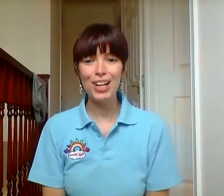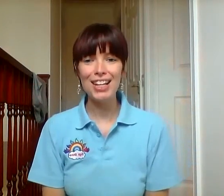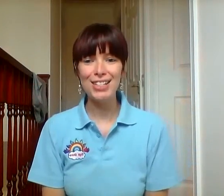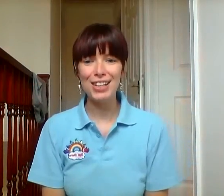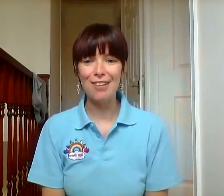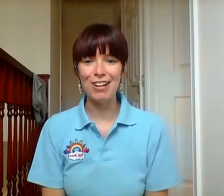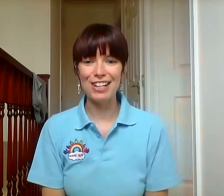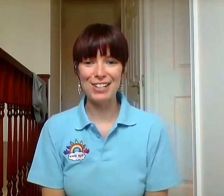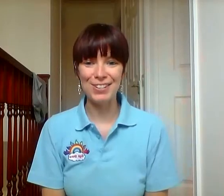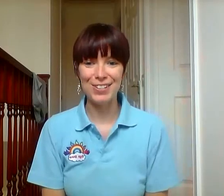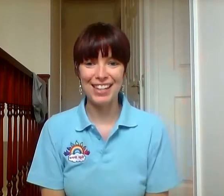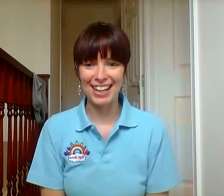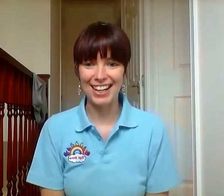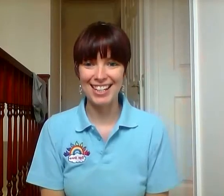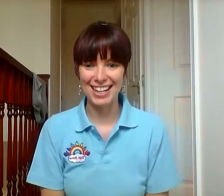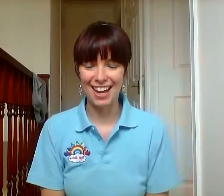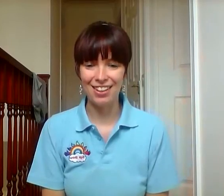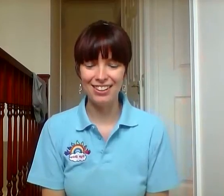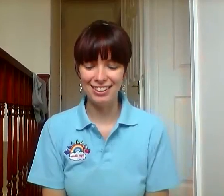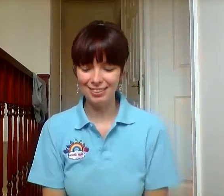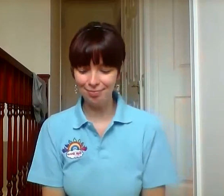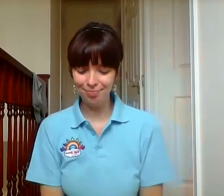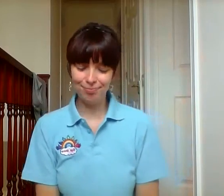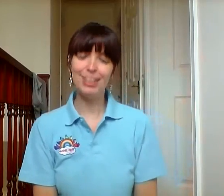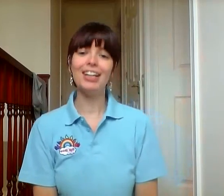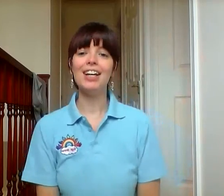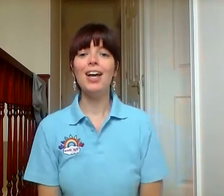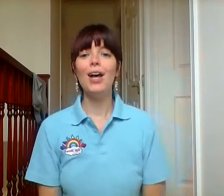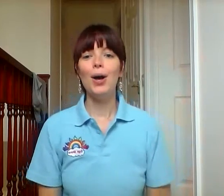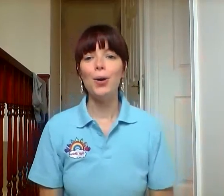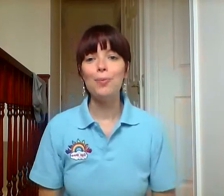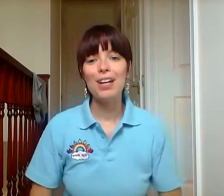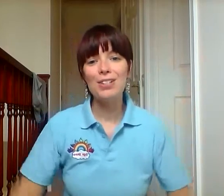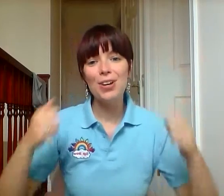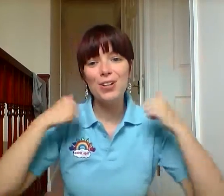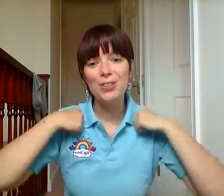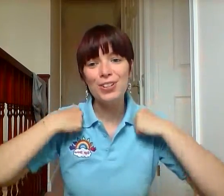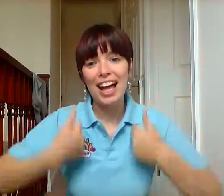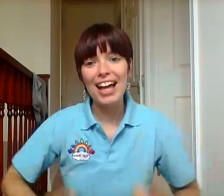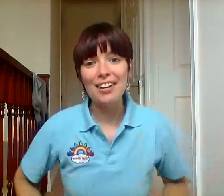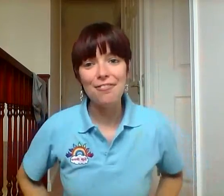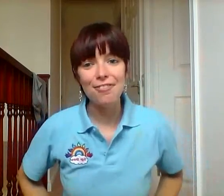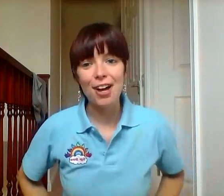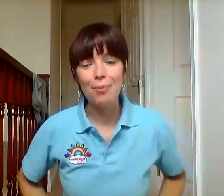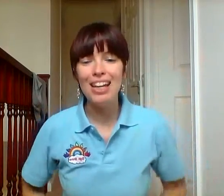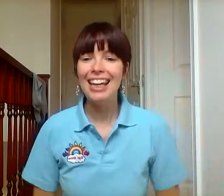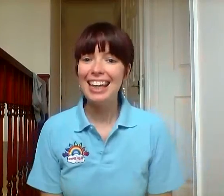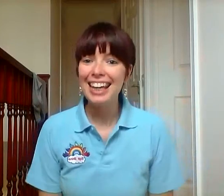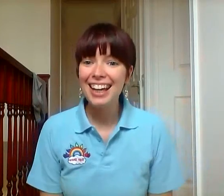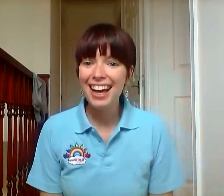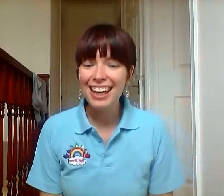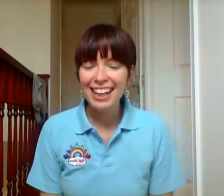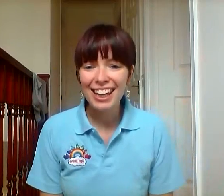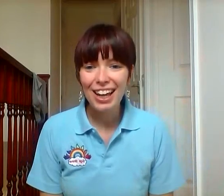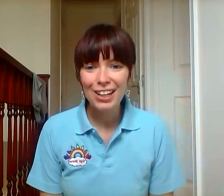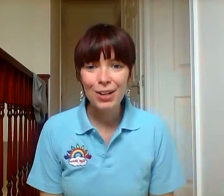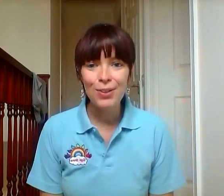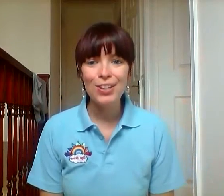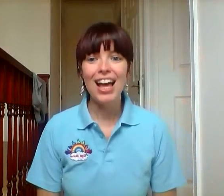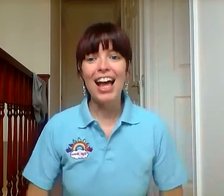let's get ready to sing together. Old Macdonald had a farm, E-I-E-I-O,